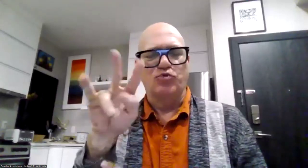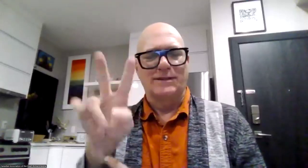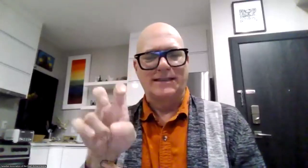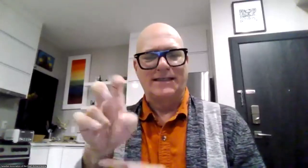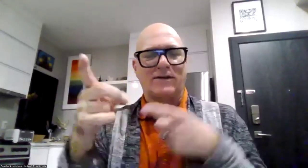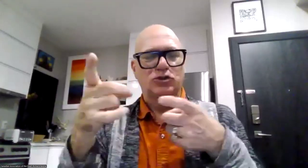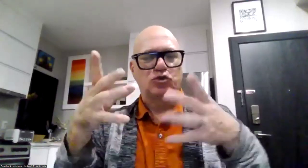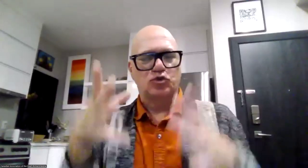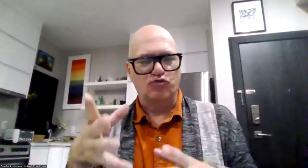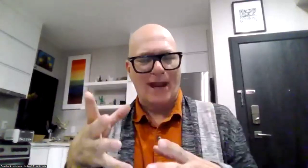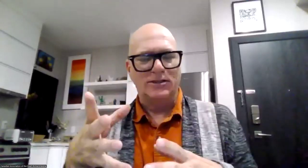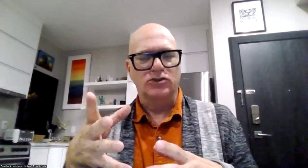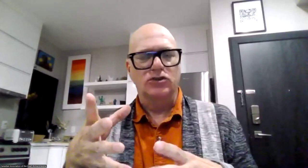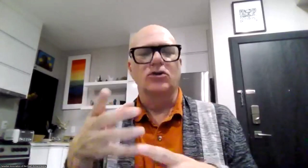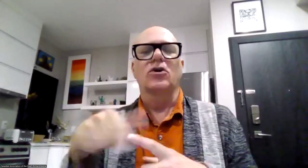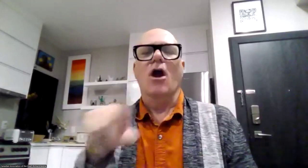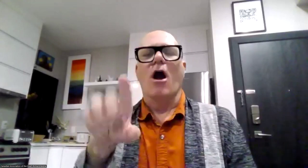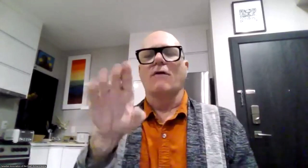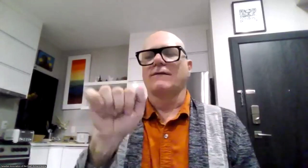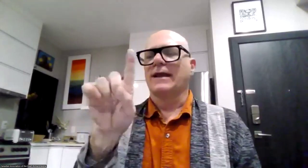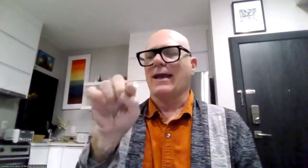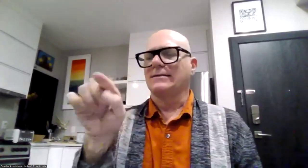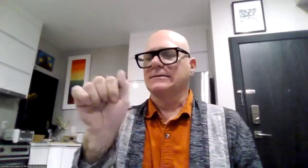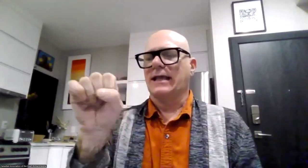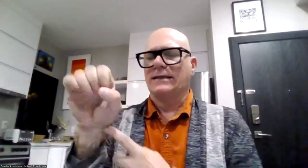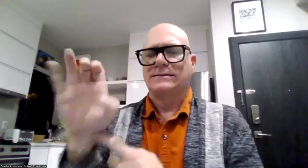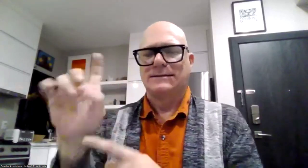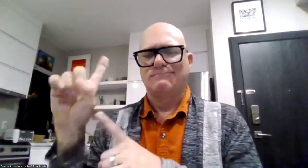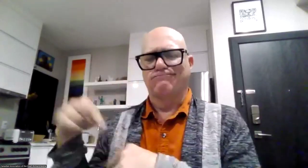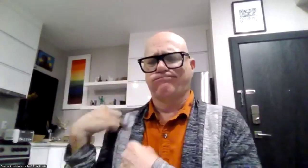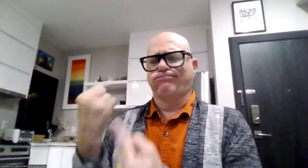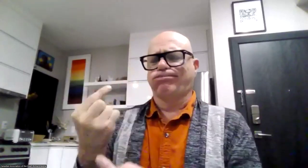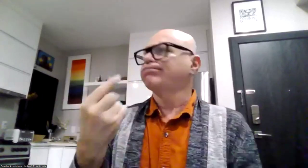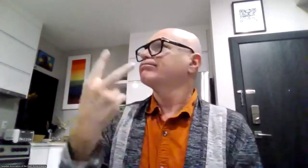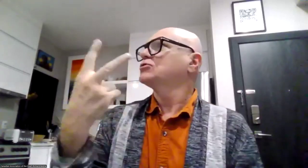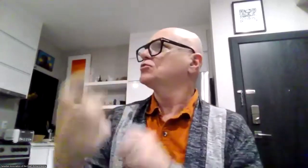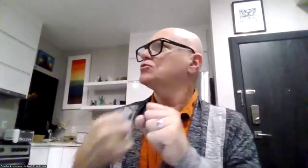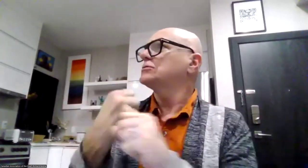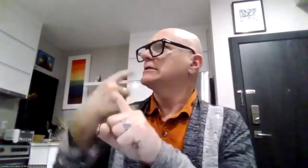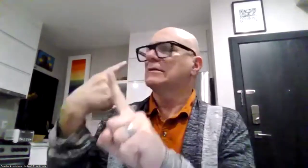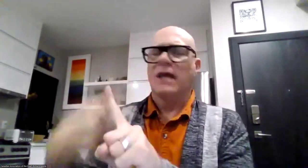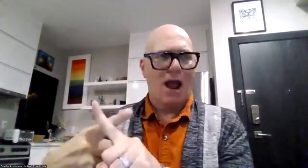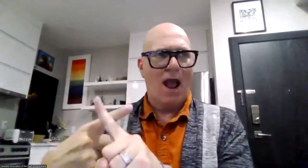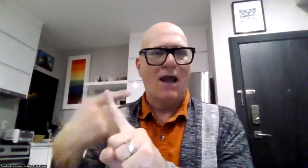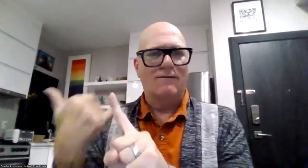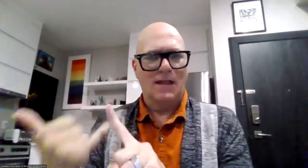experience presenting as well. I am the Executive Director of CAD ASC and have been for the